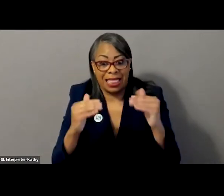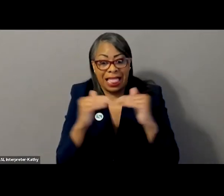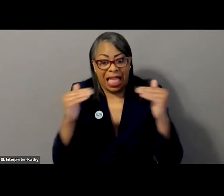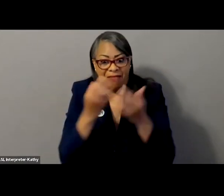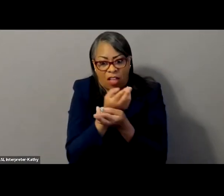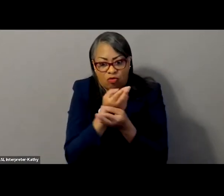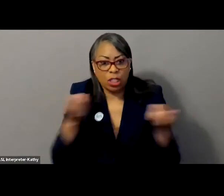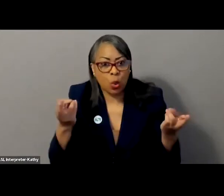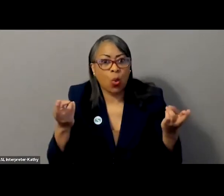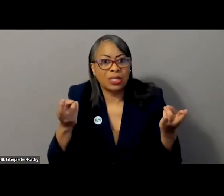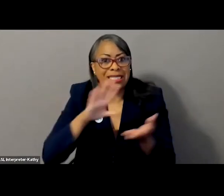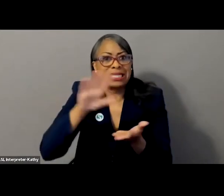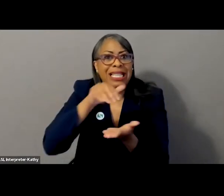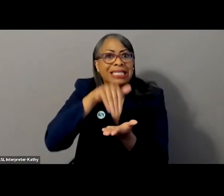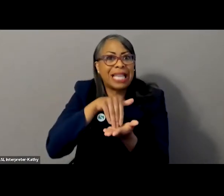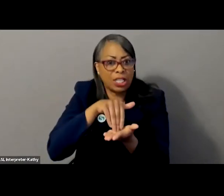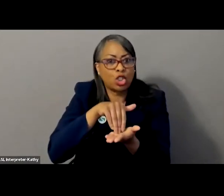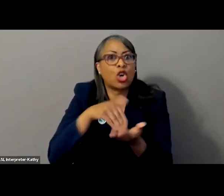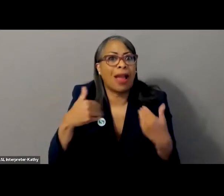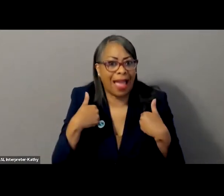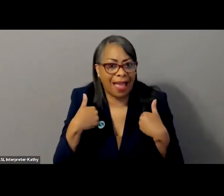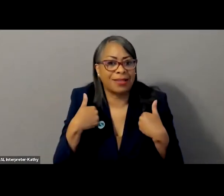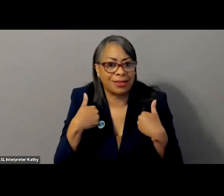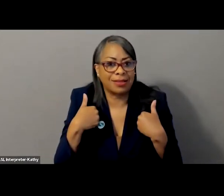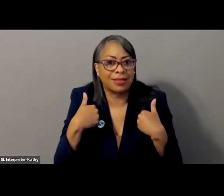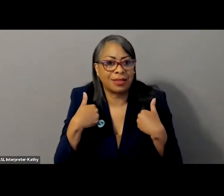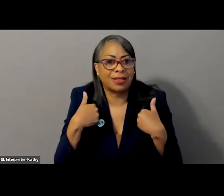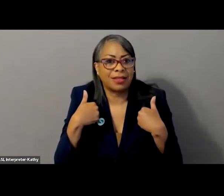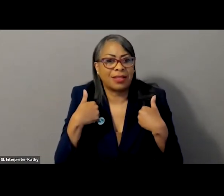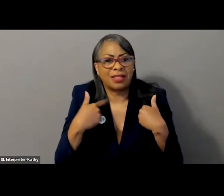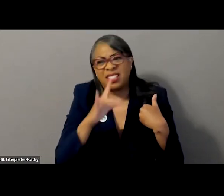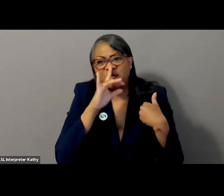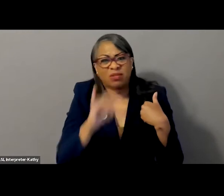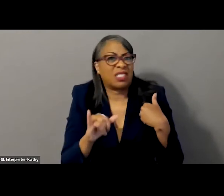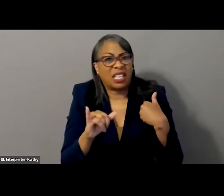resources that the center has is really